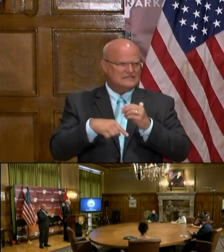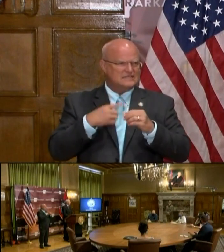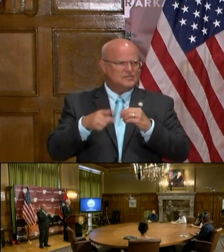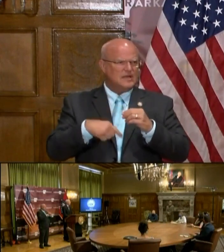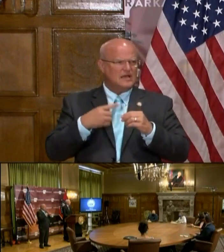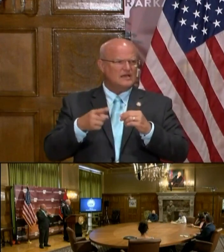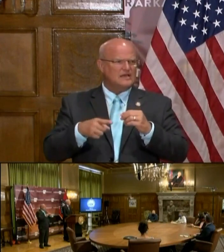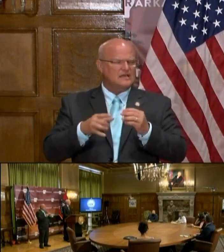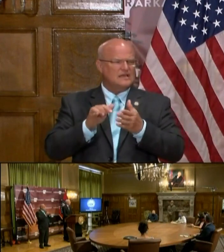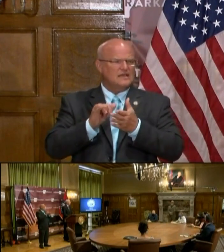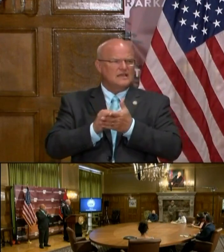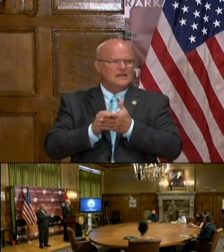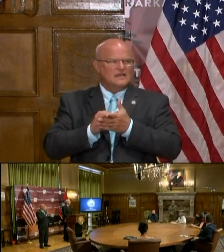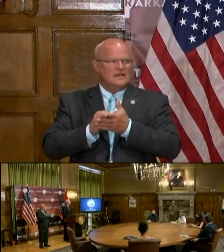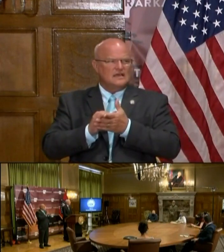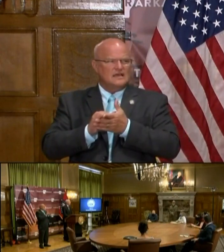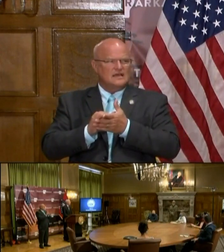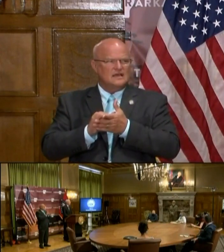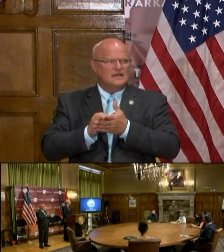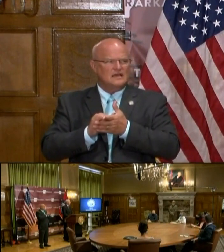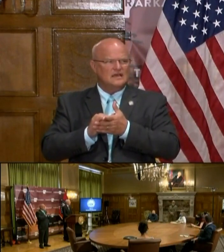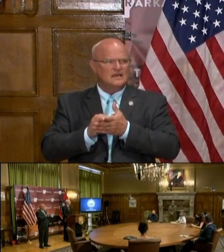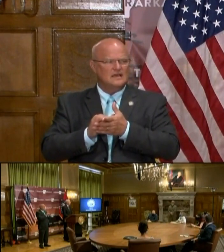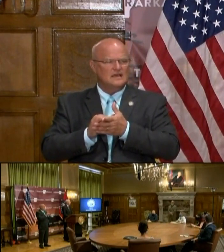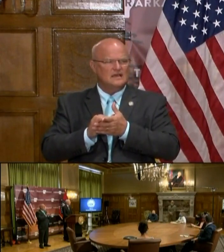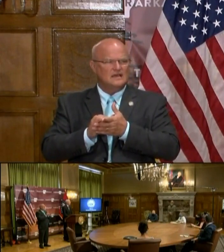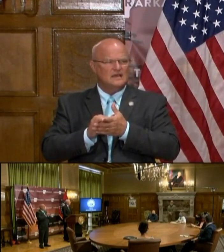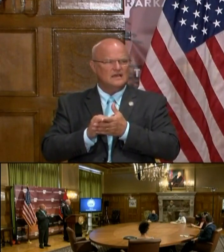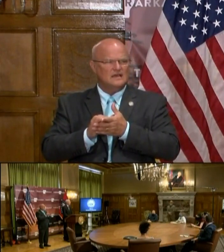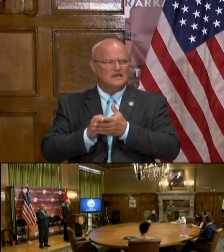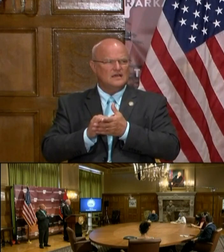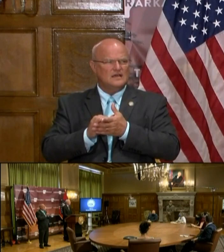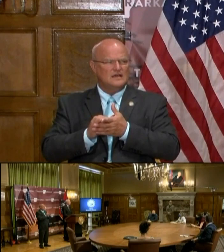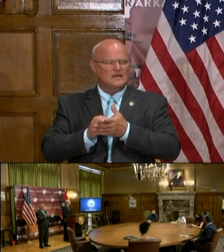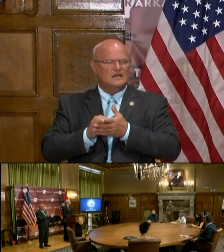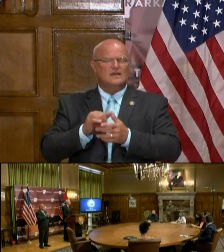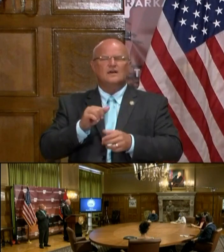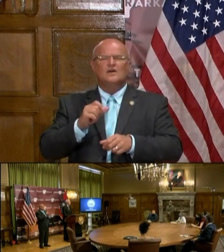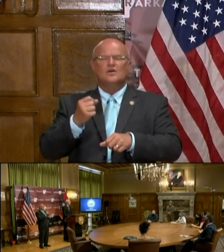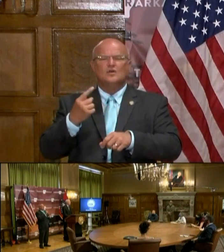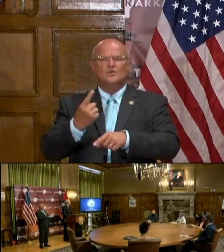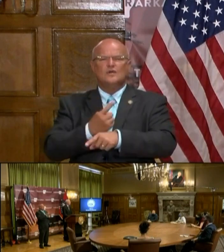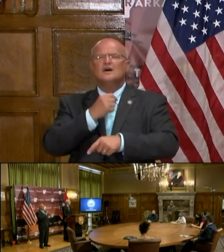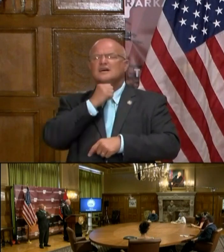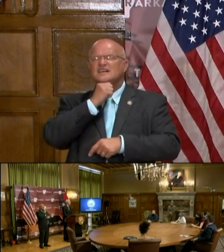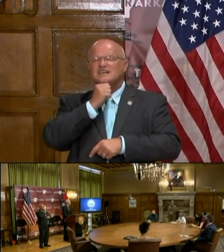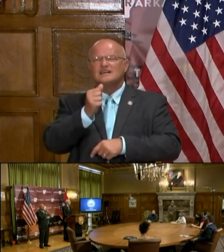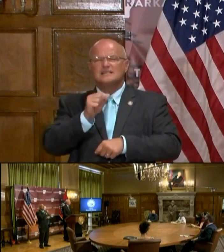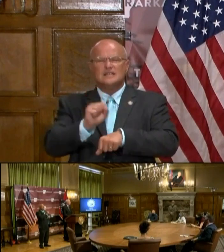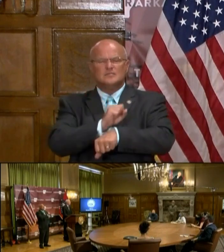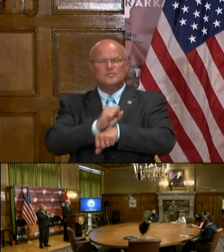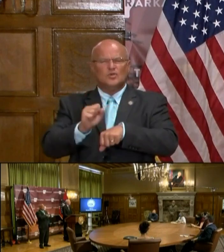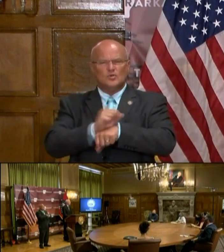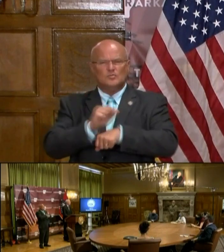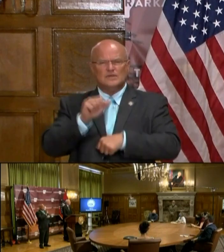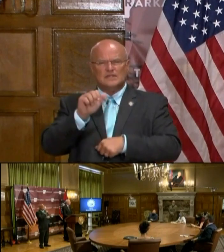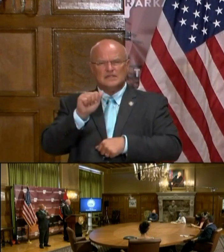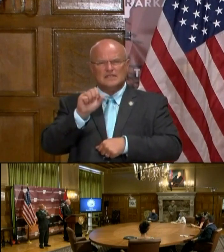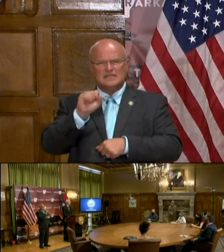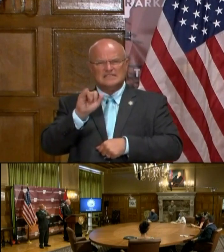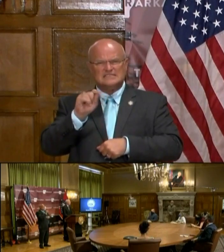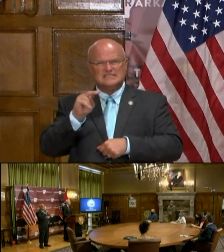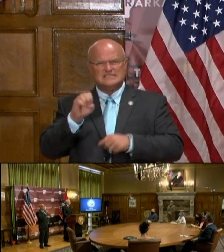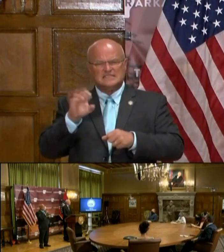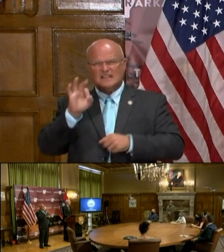about the fraud cases for regular unemployment insurance that we are hearing about that's